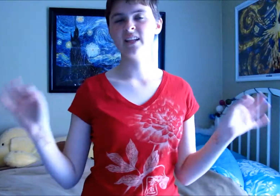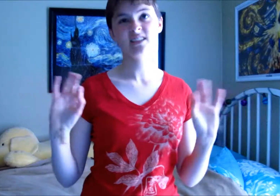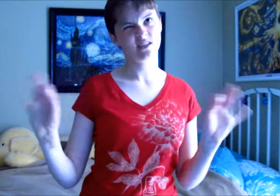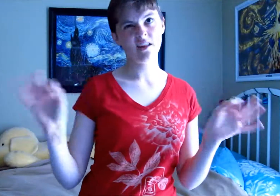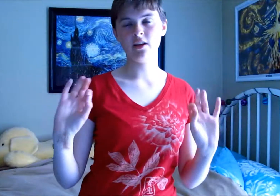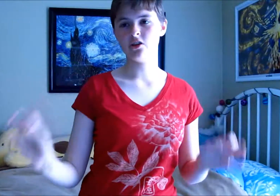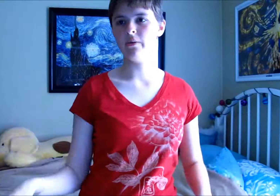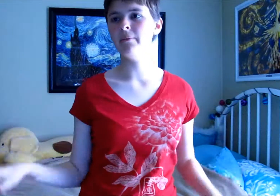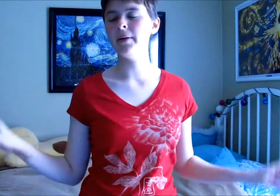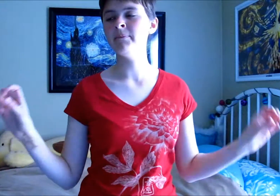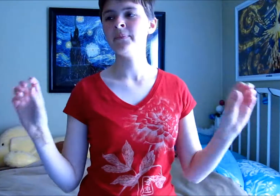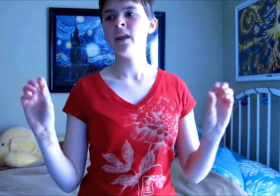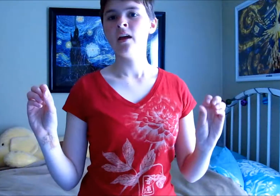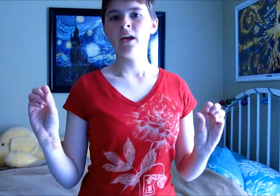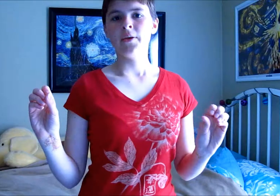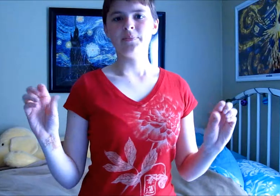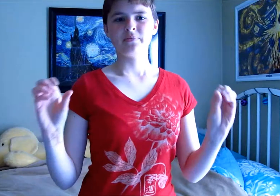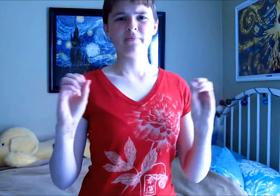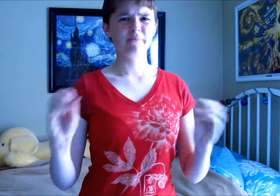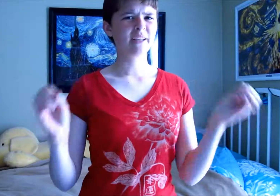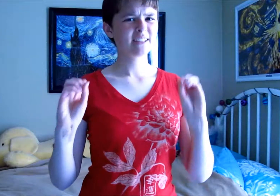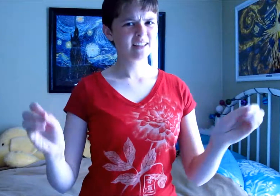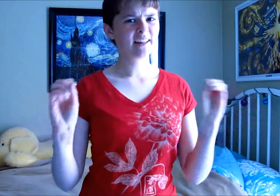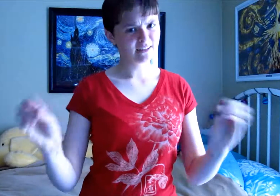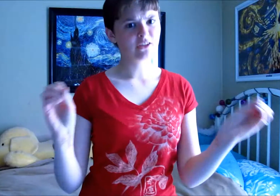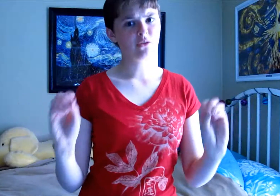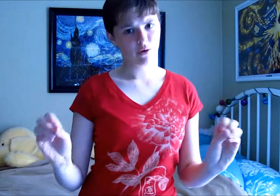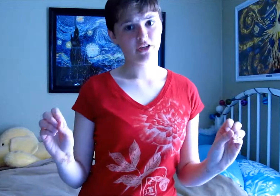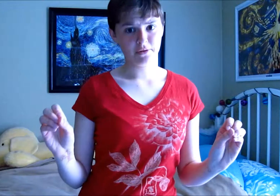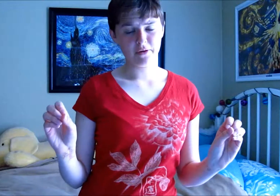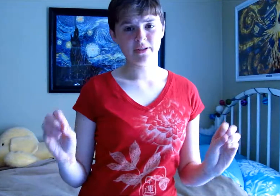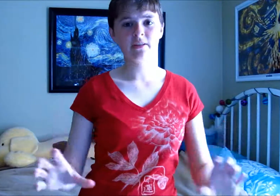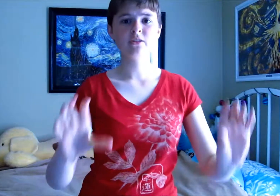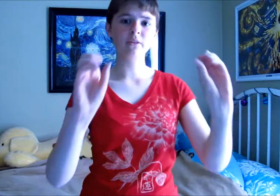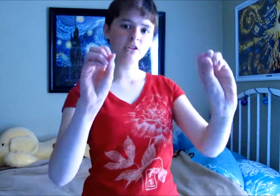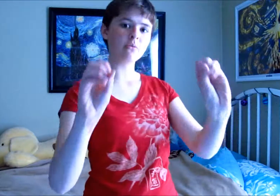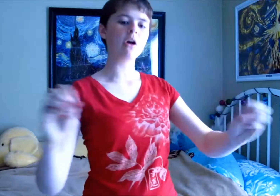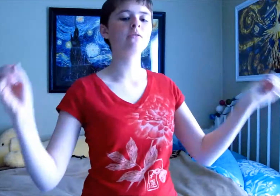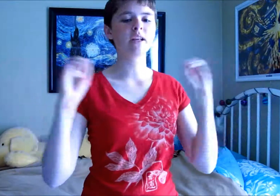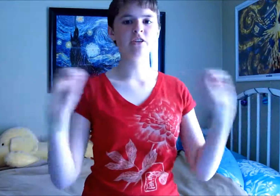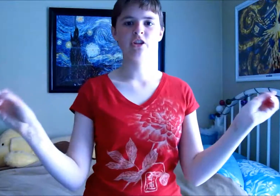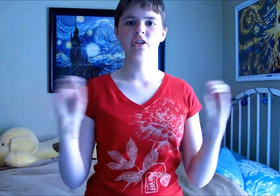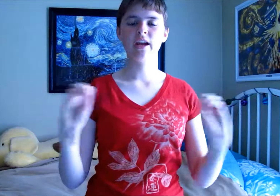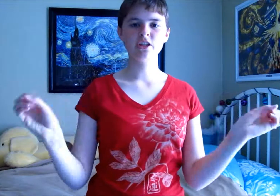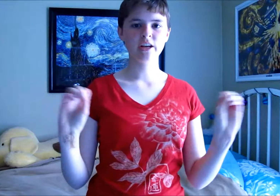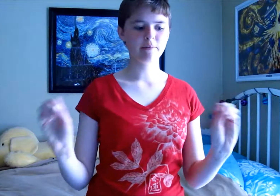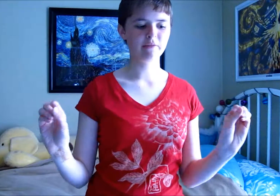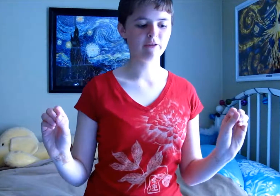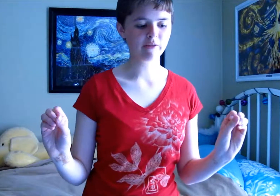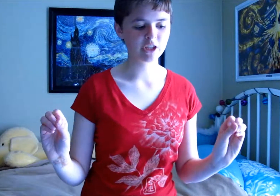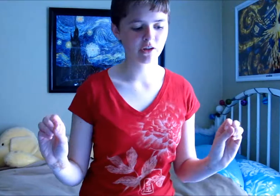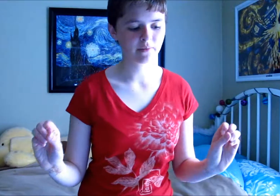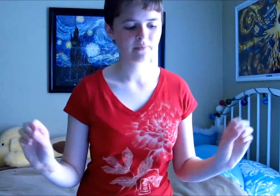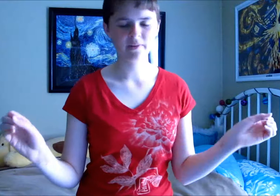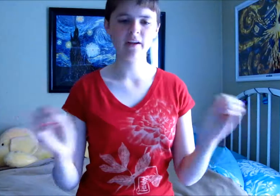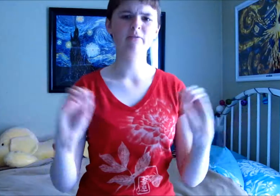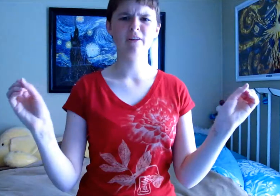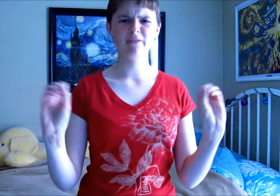This is nothing to it, but basically this is the one you use. So it's 2 O's, and you just kind of shake them in front of each other, in front of